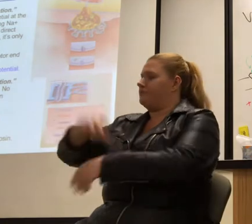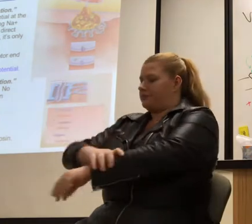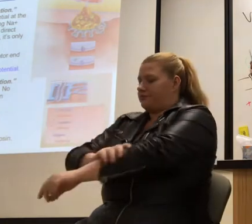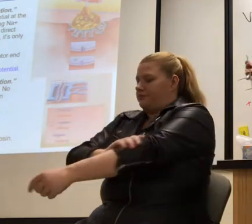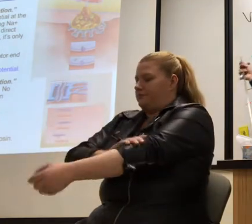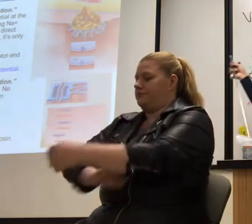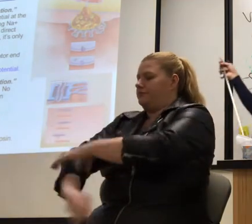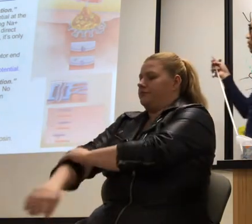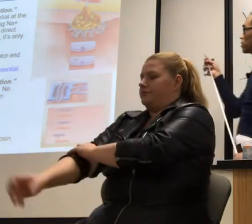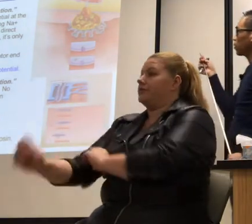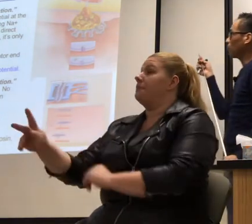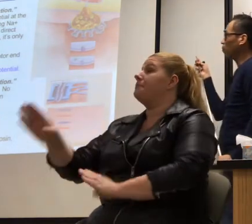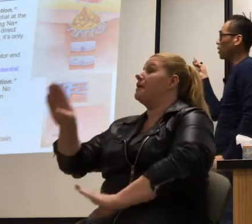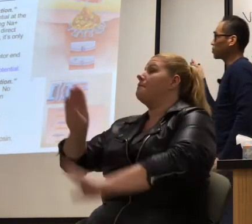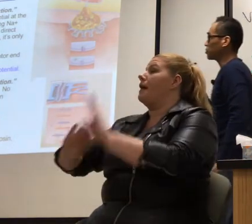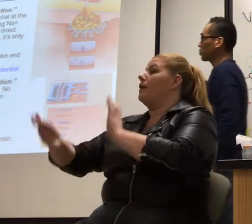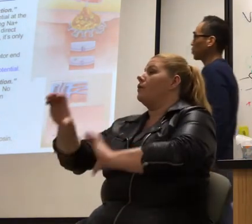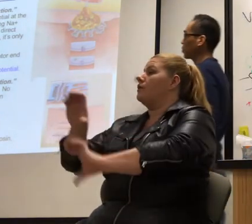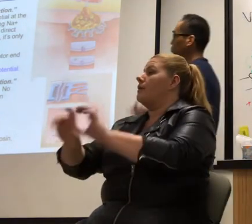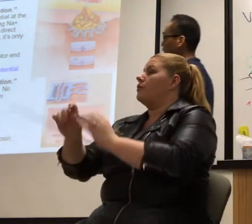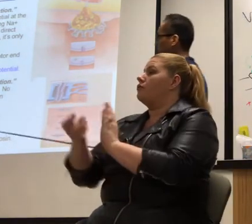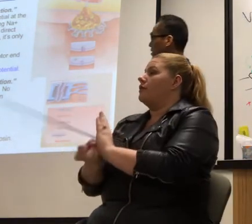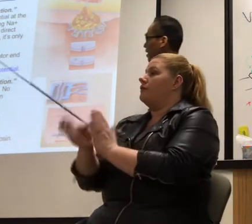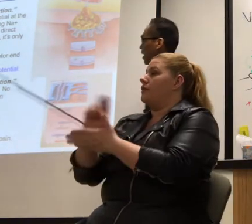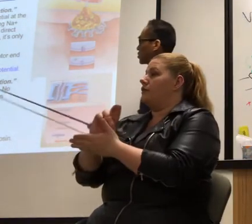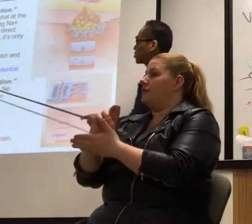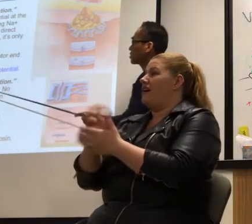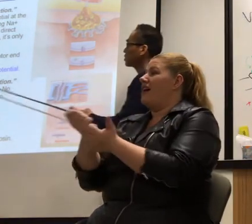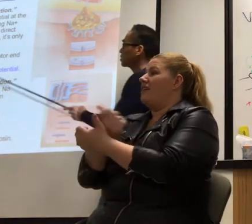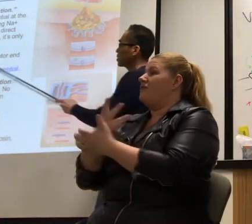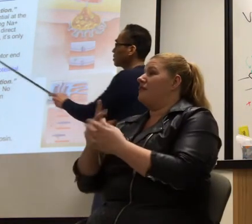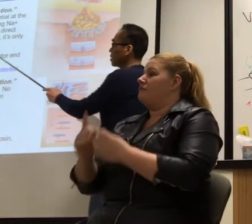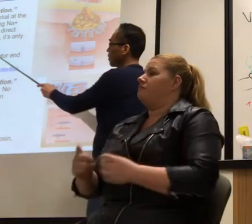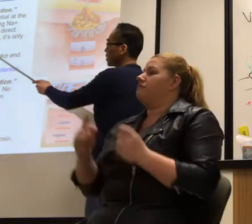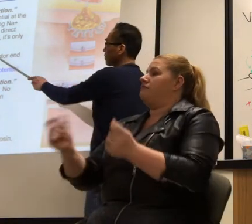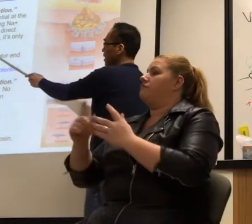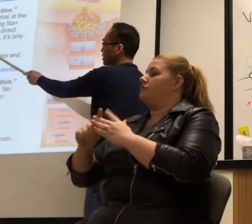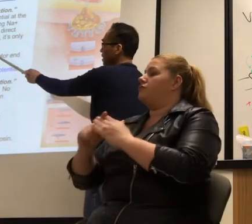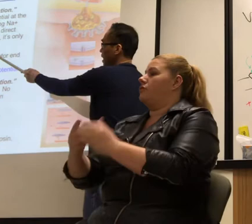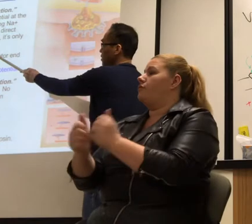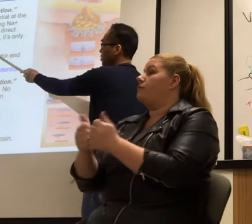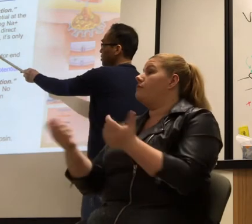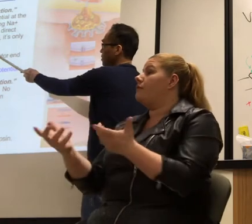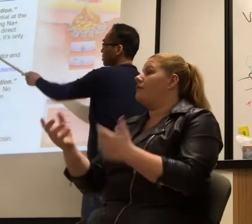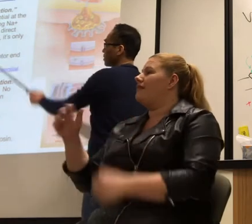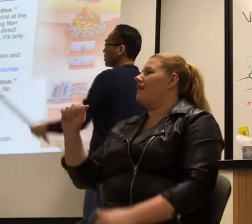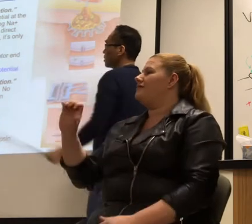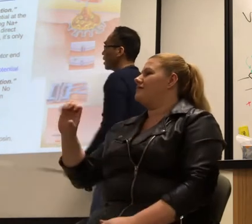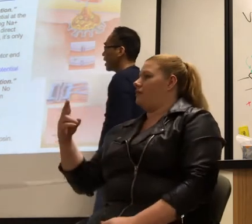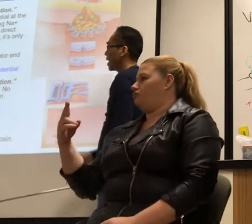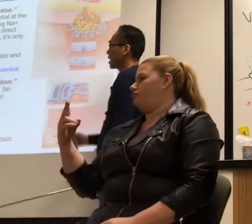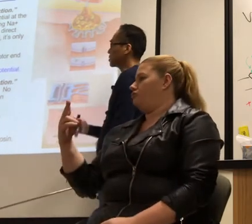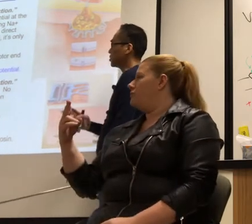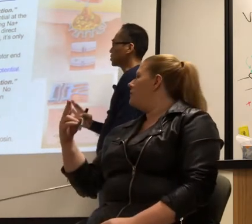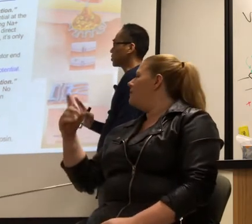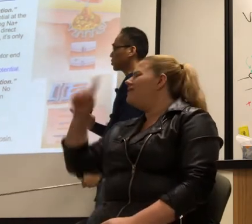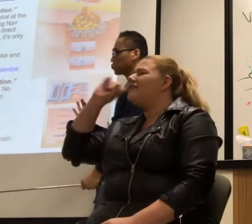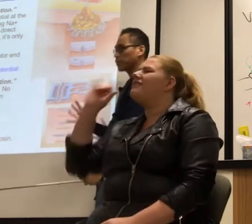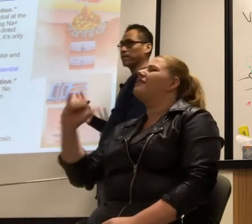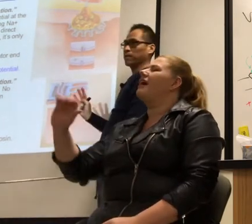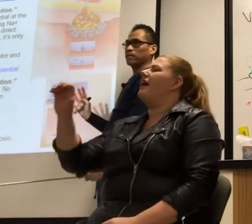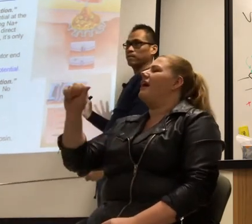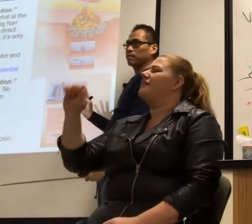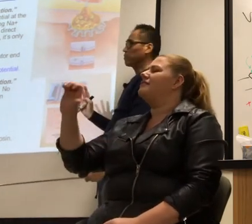biochemical review. This whole thing was triggered with ACH. Think of ACH as just